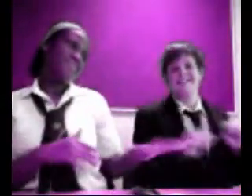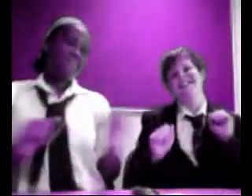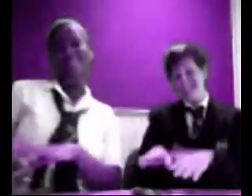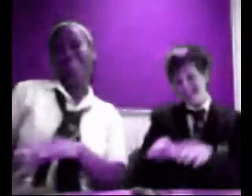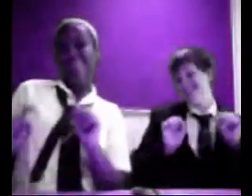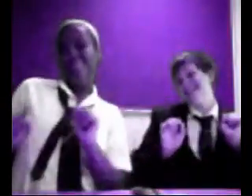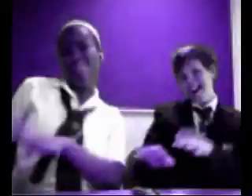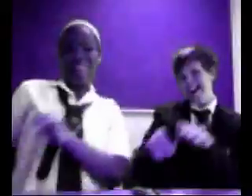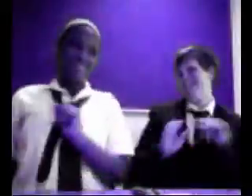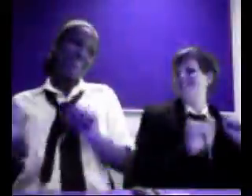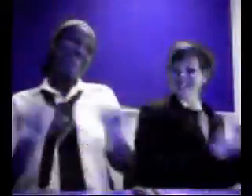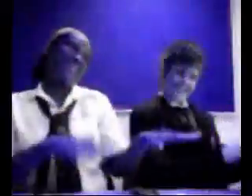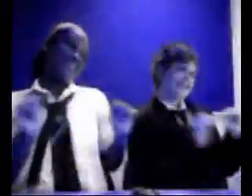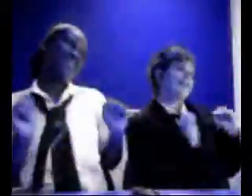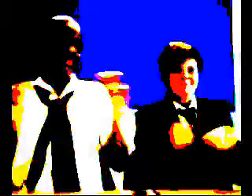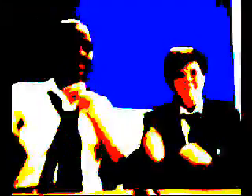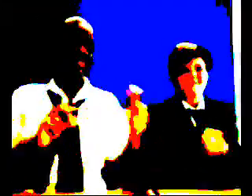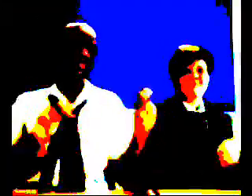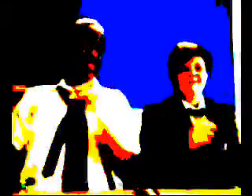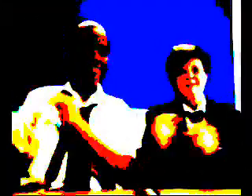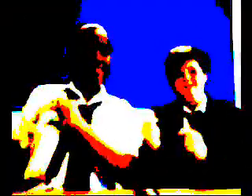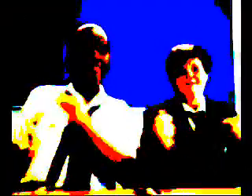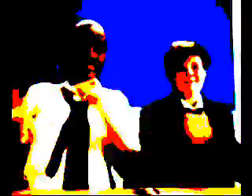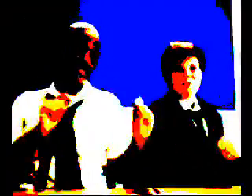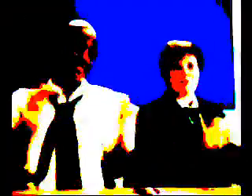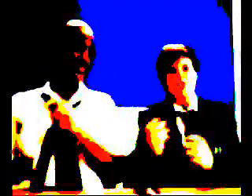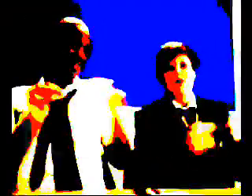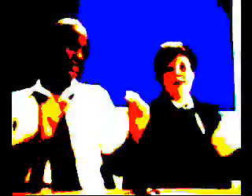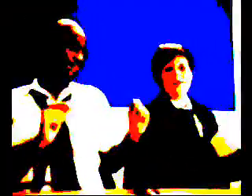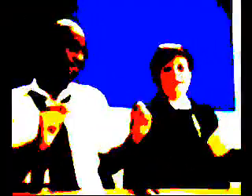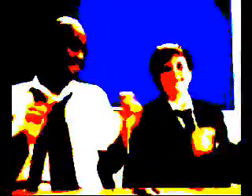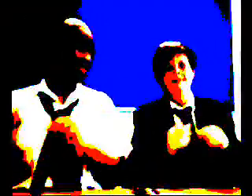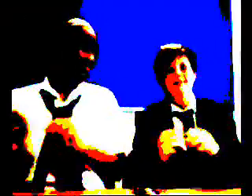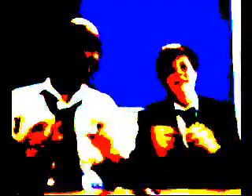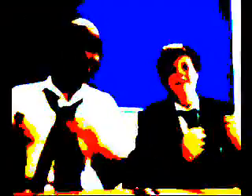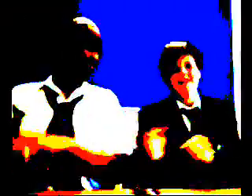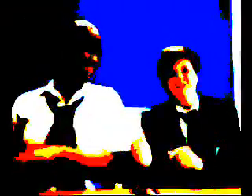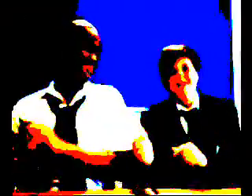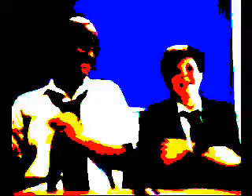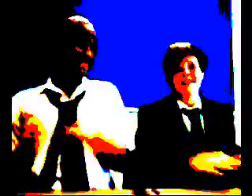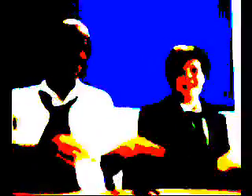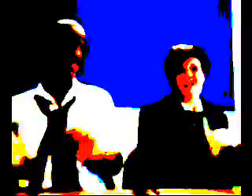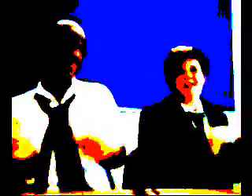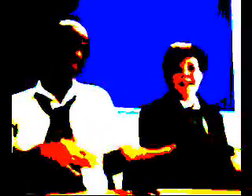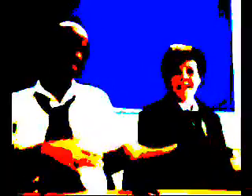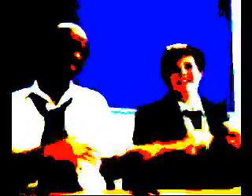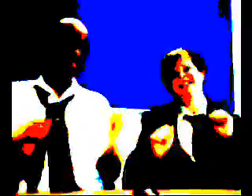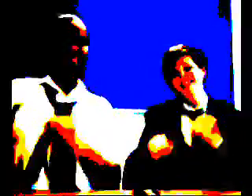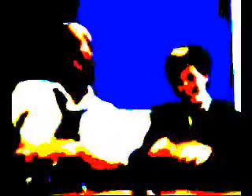night My life I'm dreaming for you all